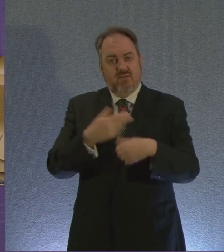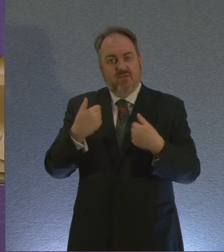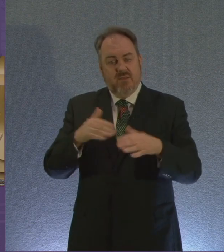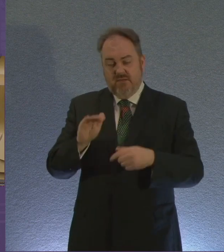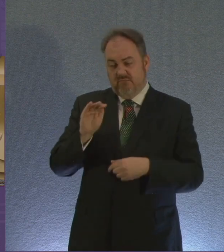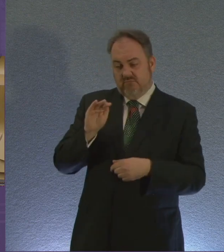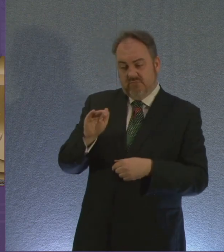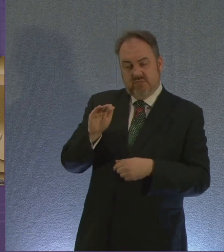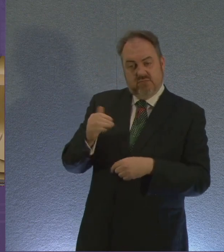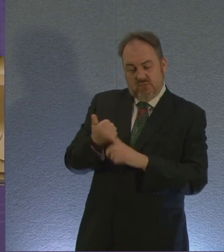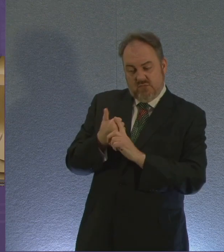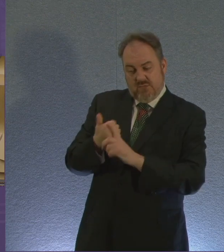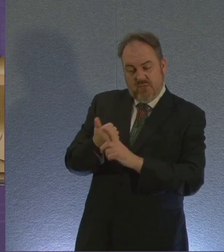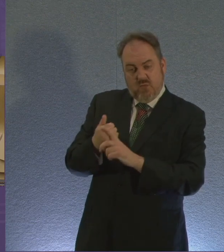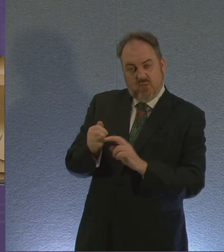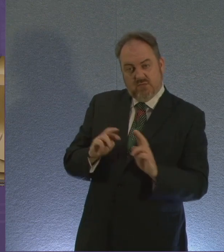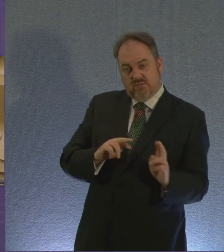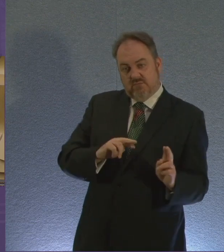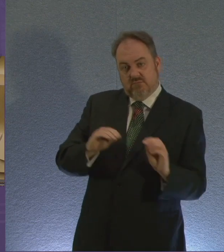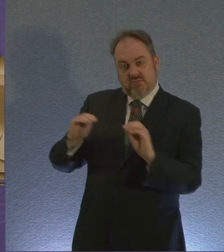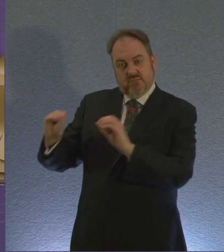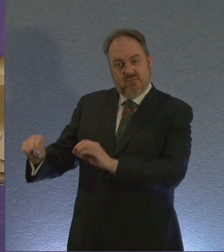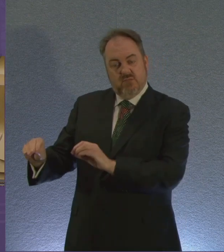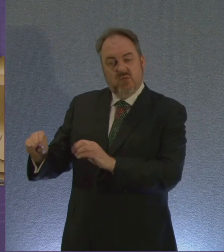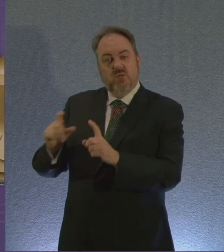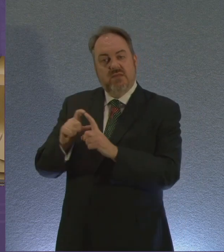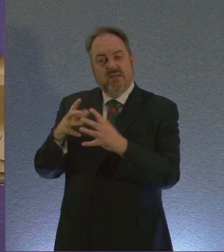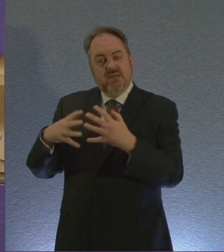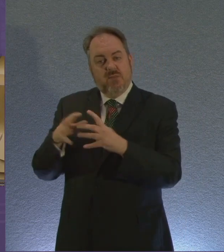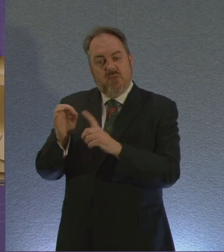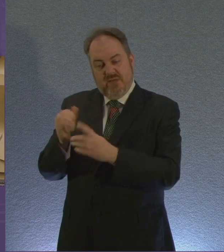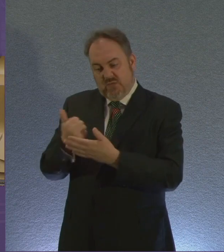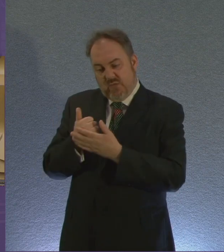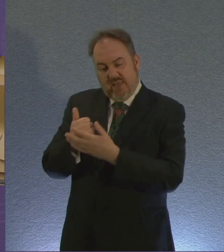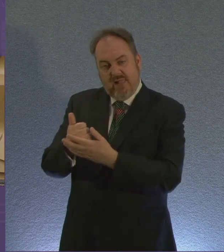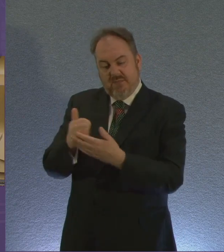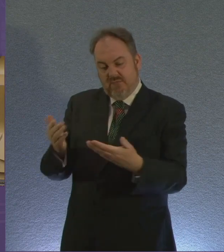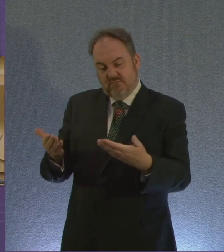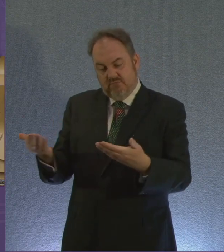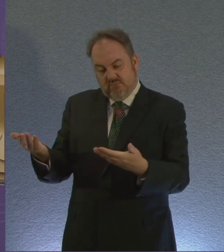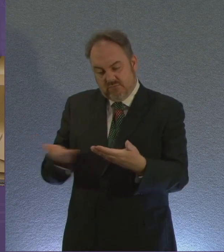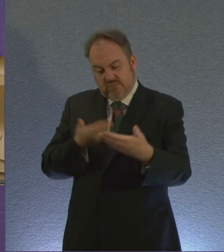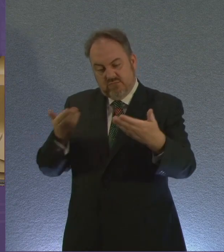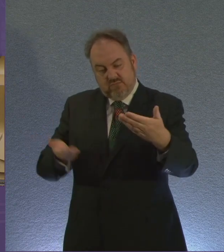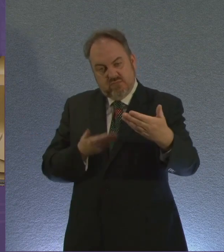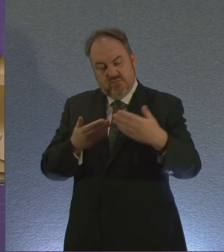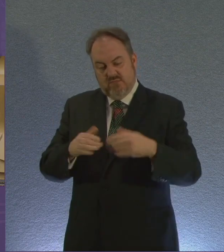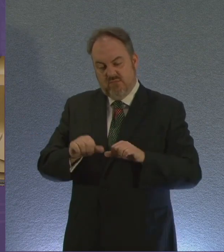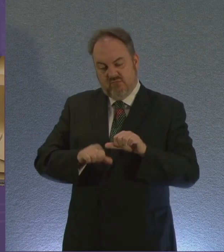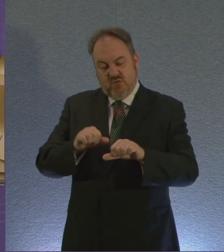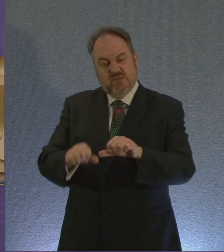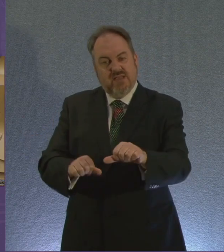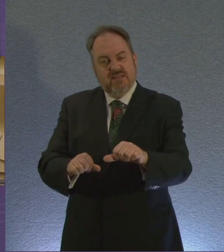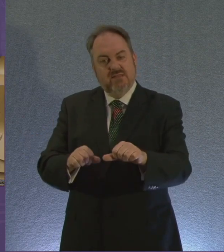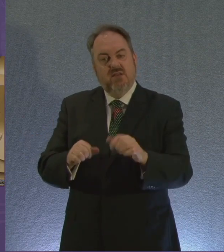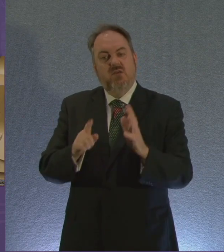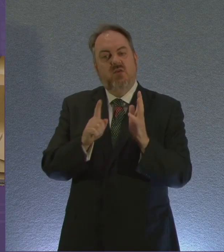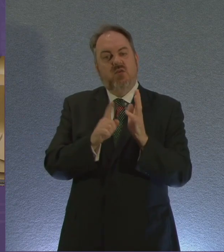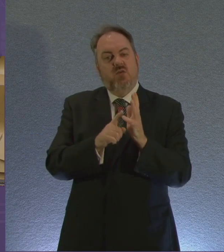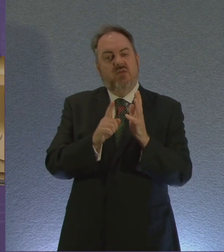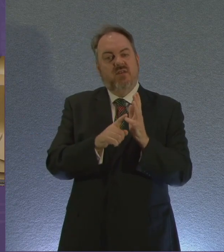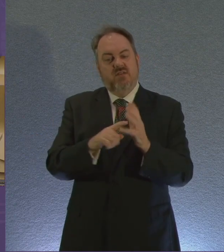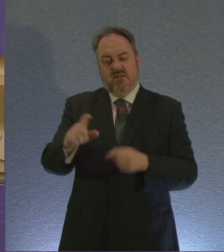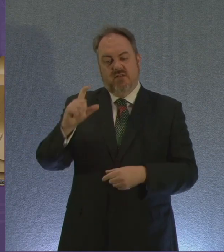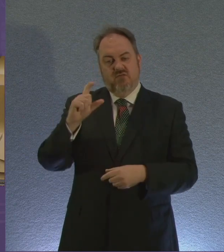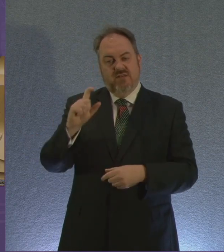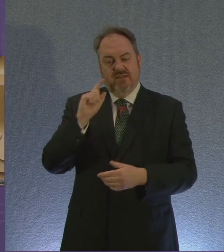to assist with the applications for universal credit, and we of course stand by to assist in any further ways if